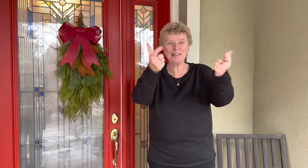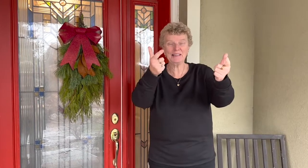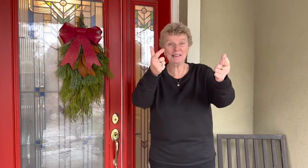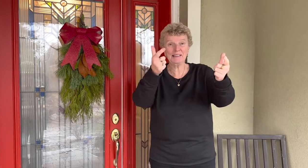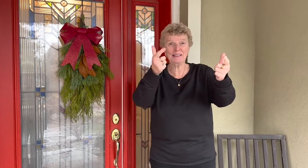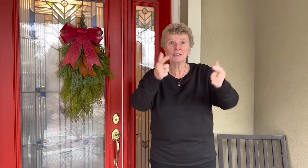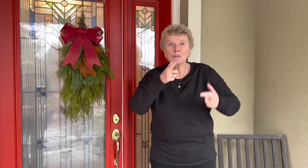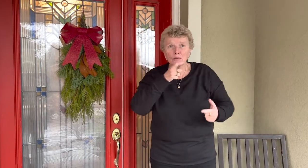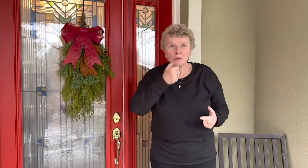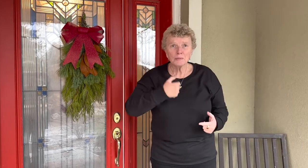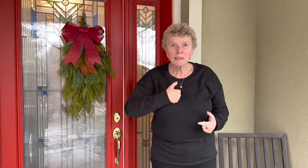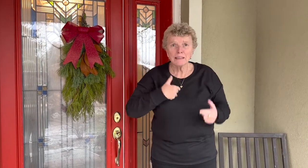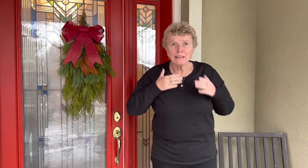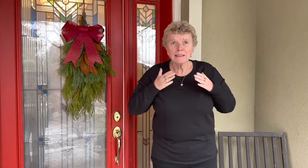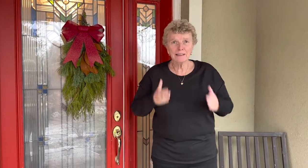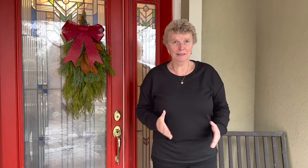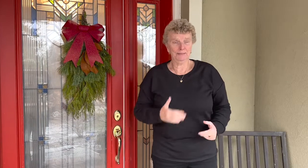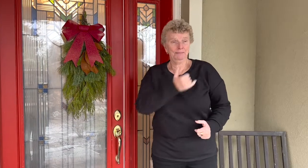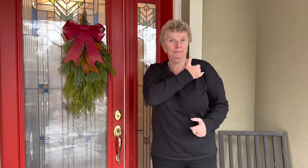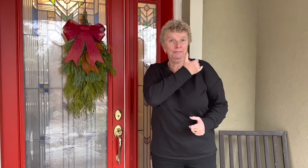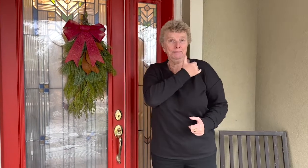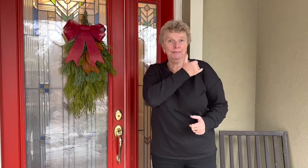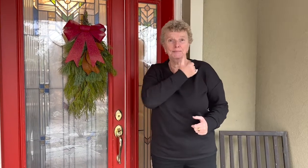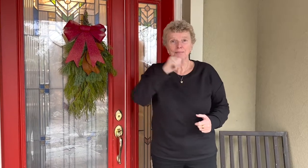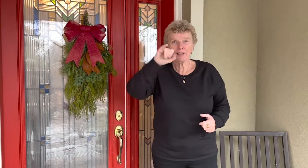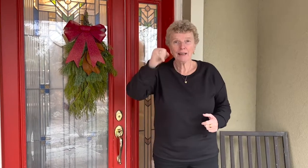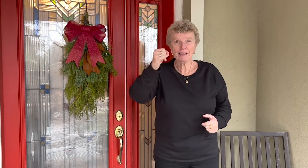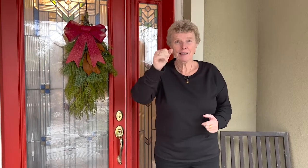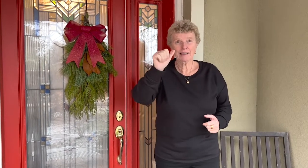Hello, everyone. Let me introduce myself.